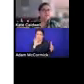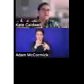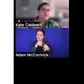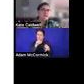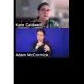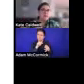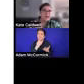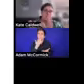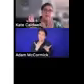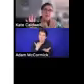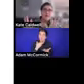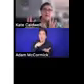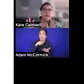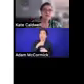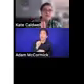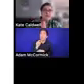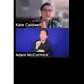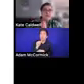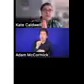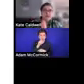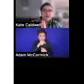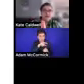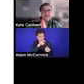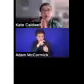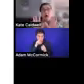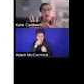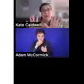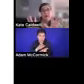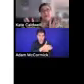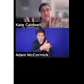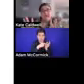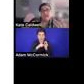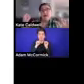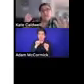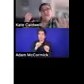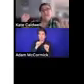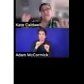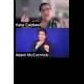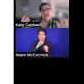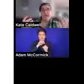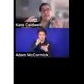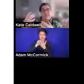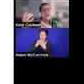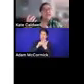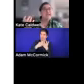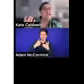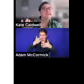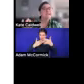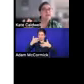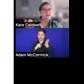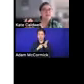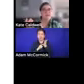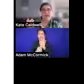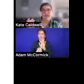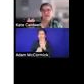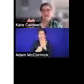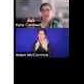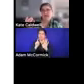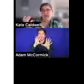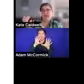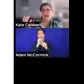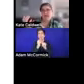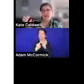to understand table. Now, knowledge translation is all about taking complex data and making it easy to